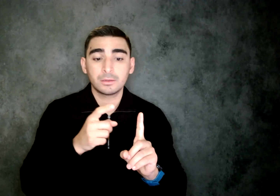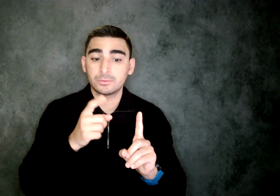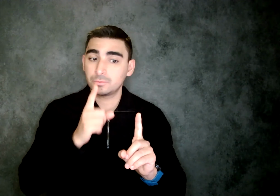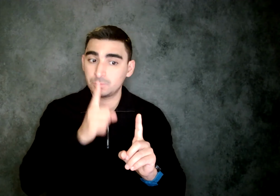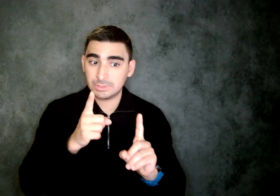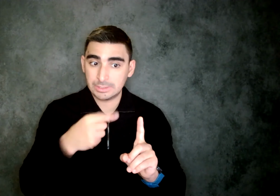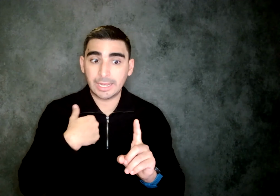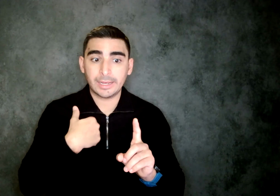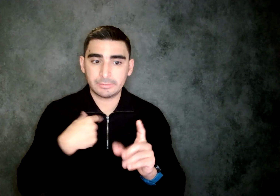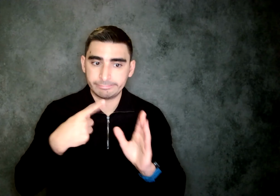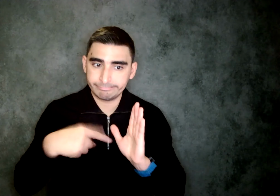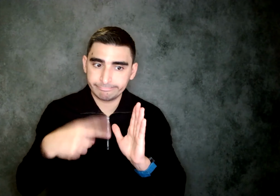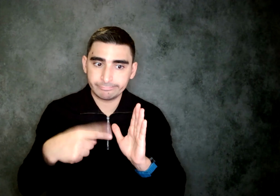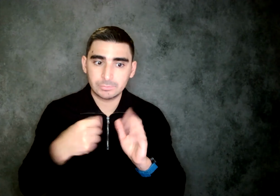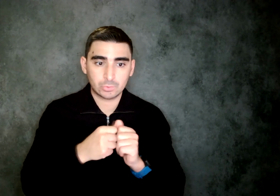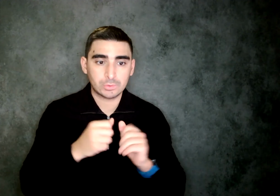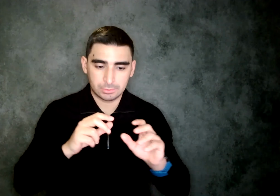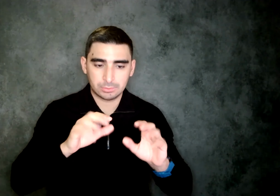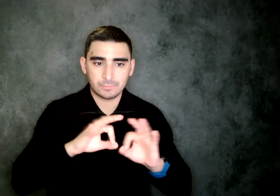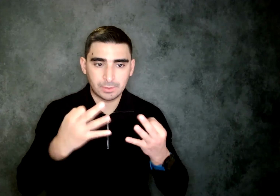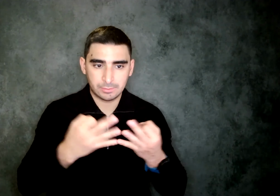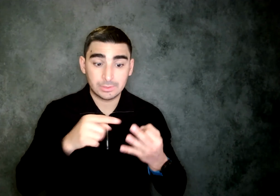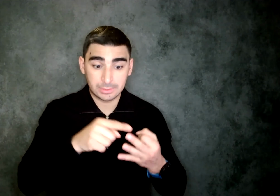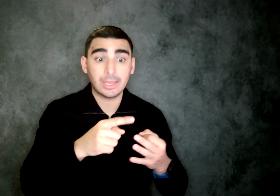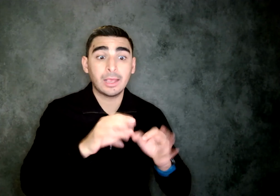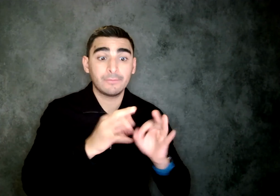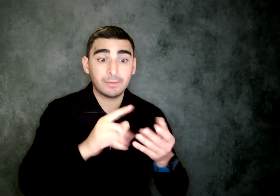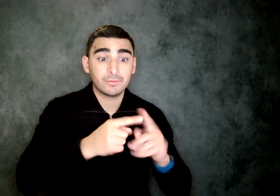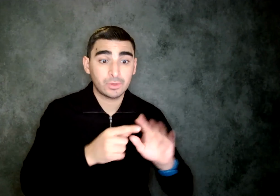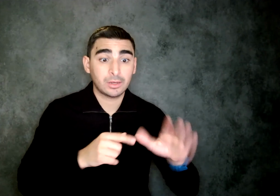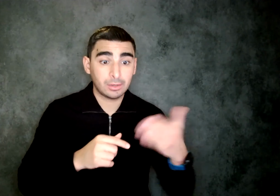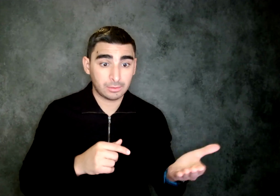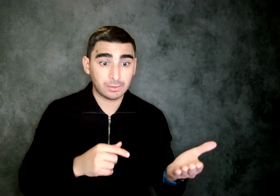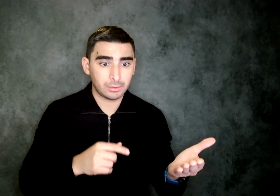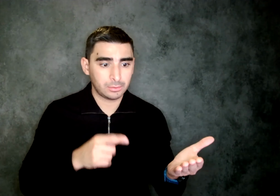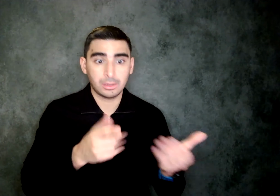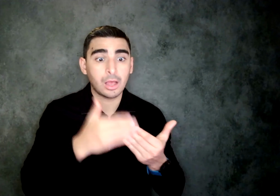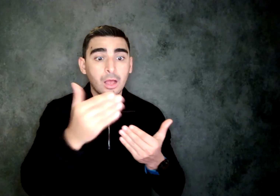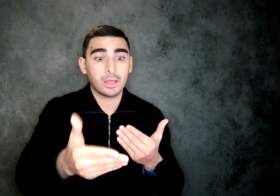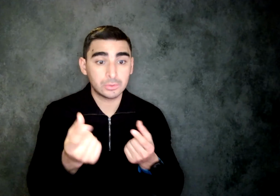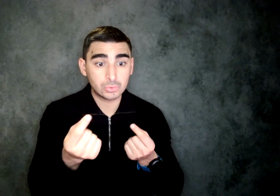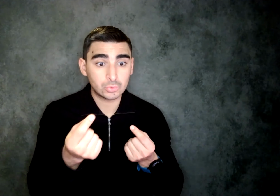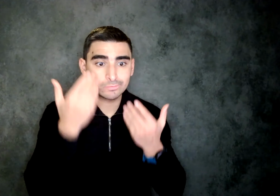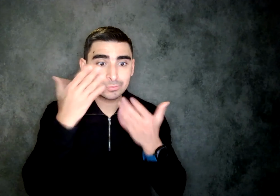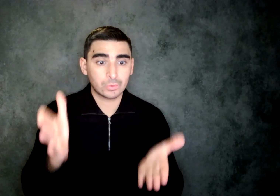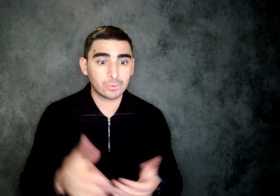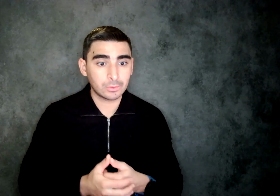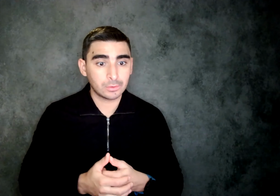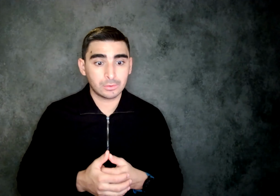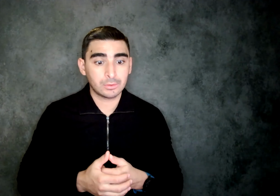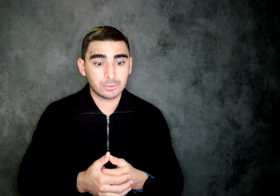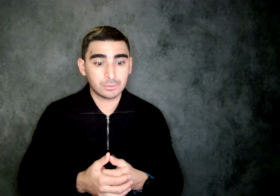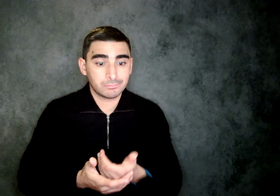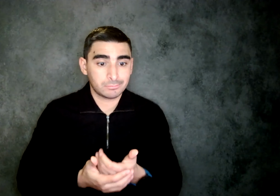spent with some families that have lost someone and they don't know what to do next. And then the